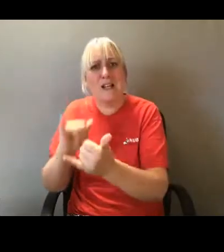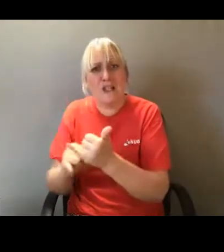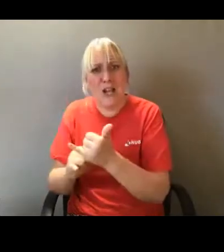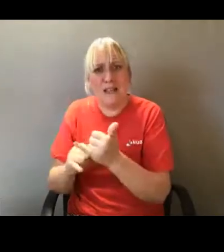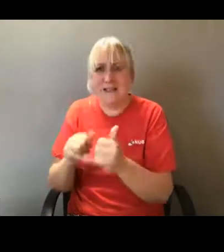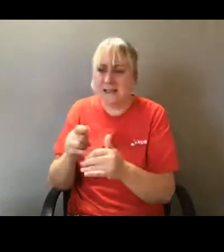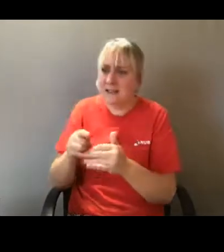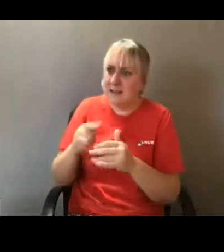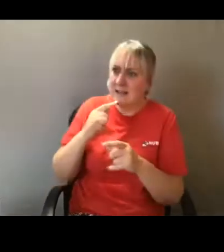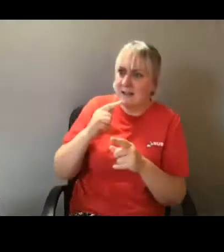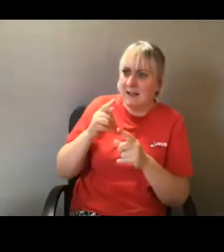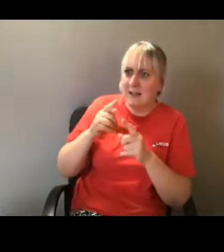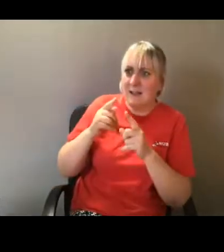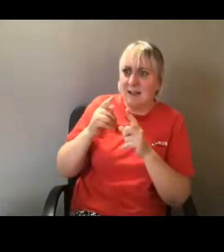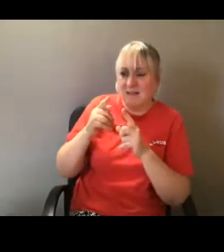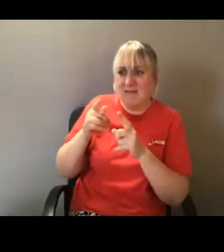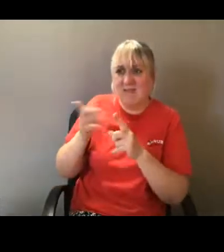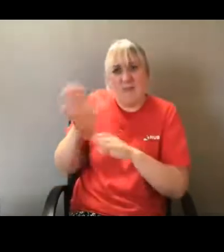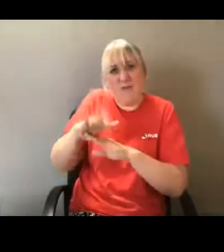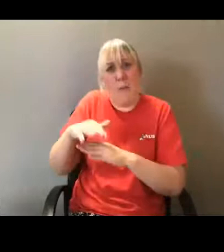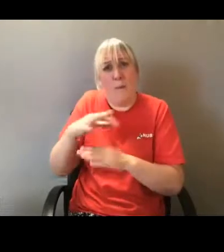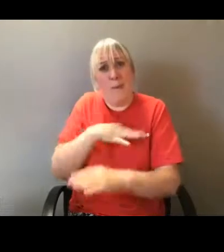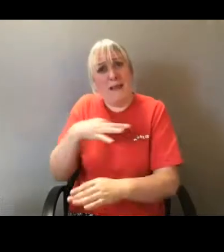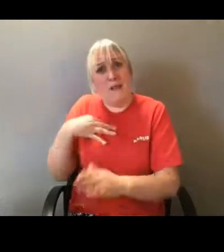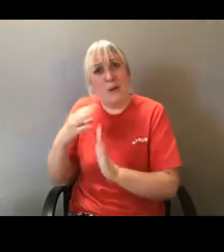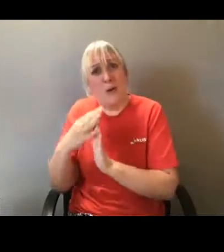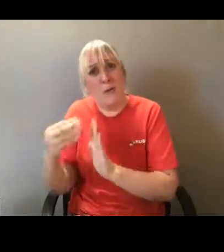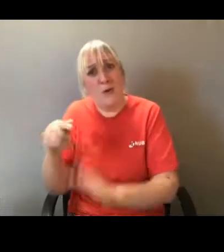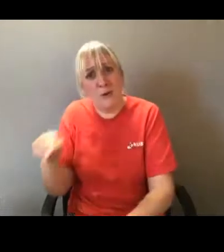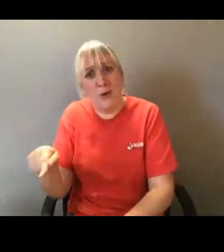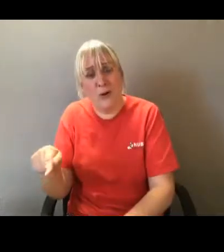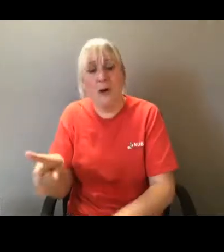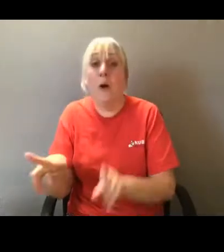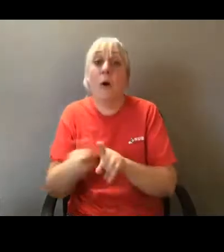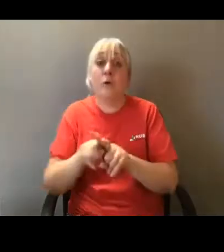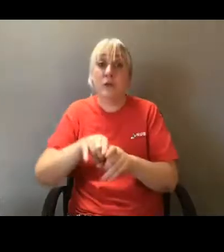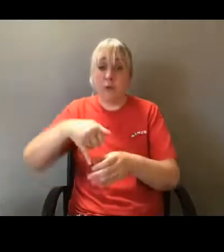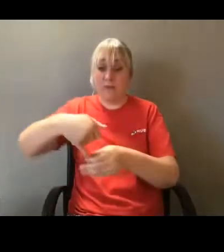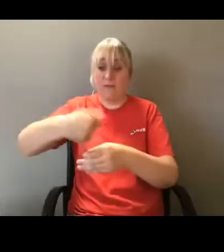come from a medical model. The pharmaceutical industry,